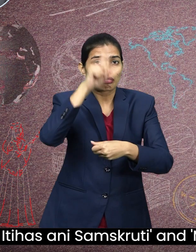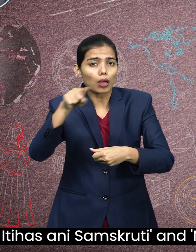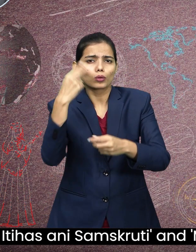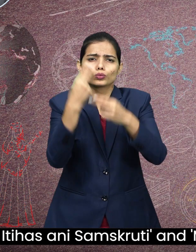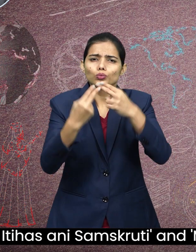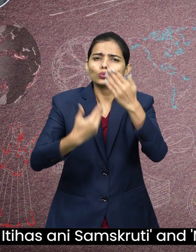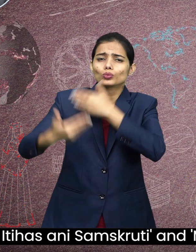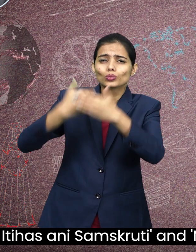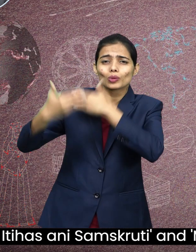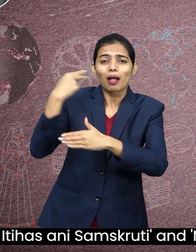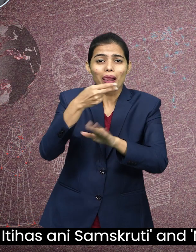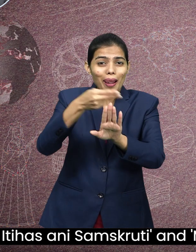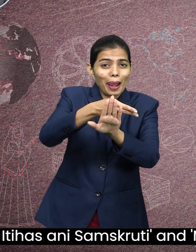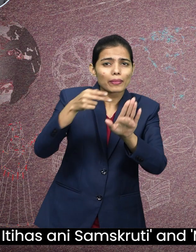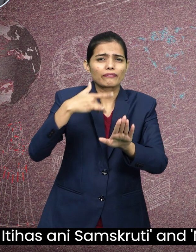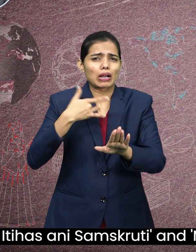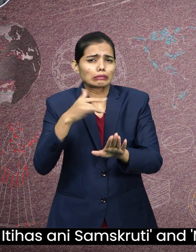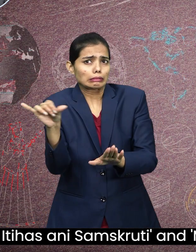Patrika.